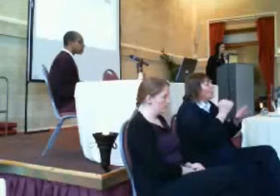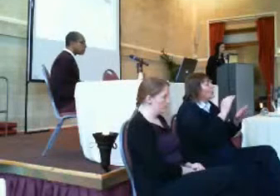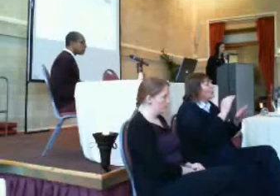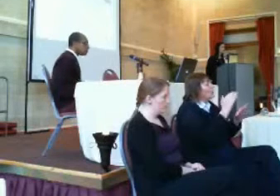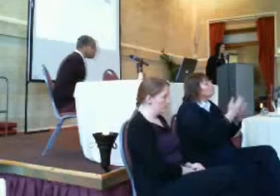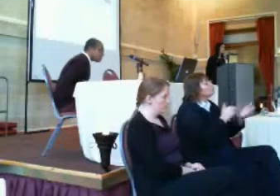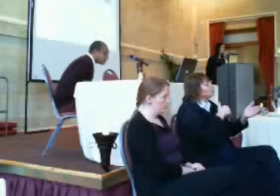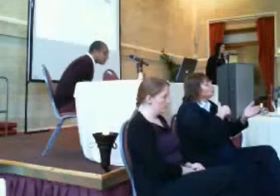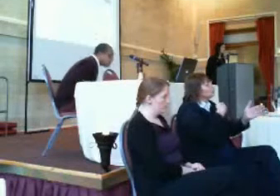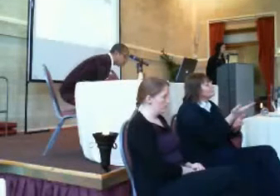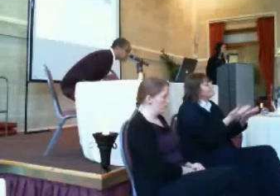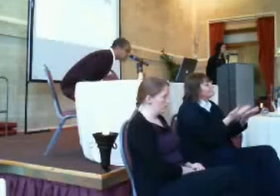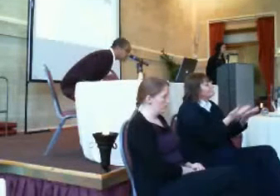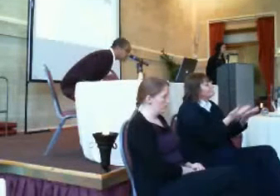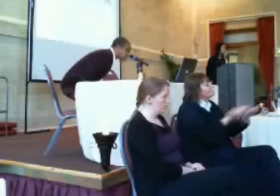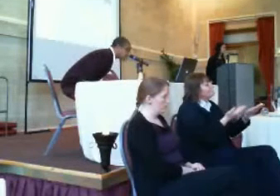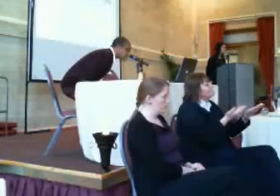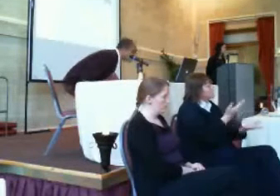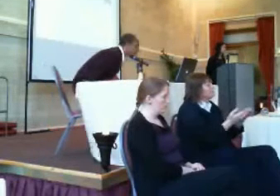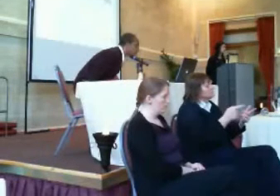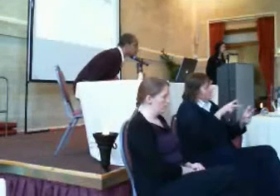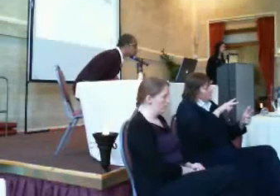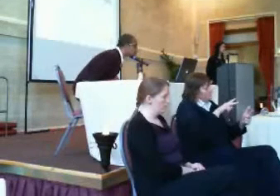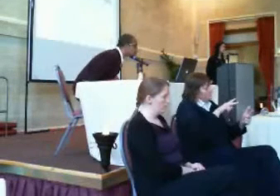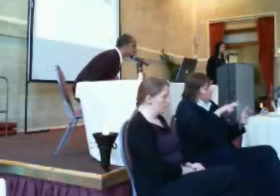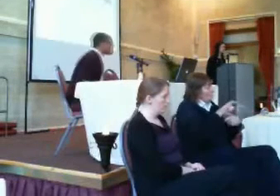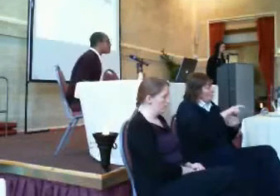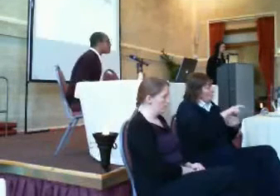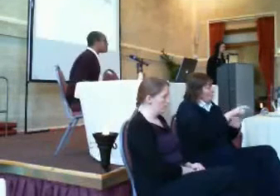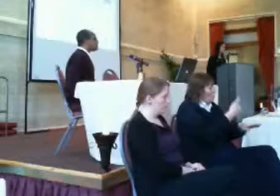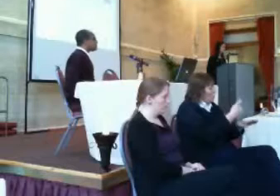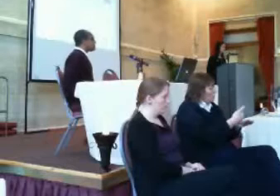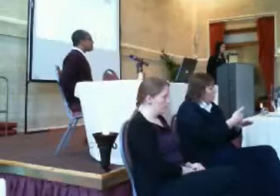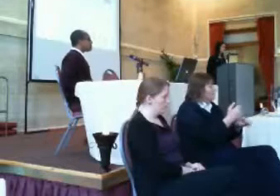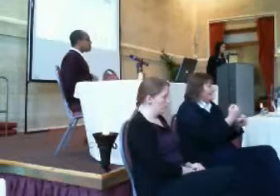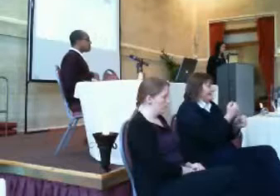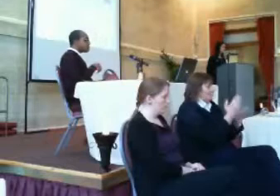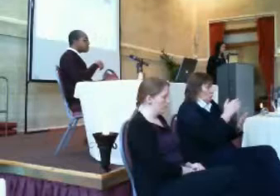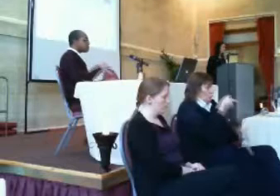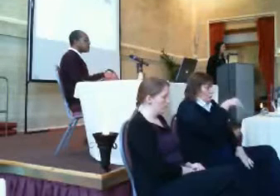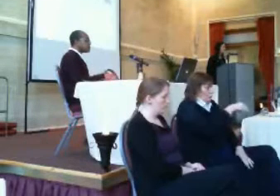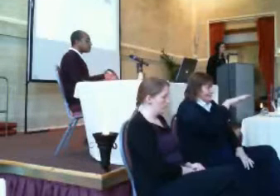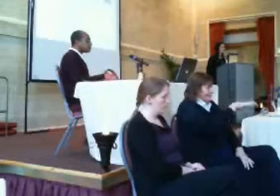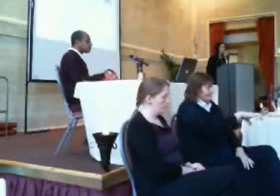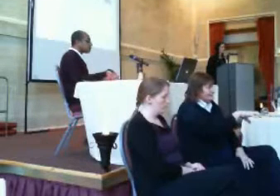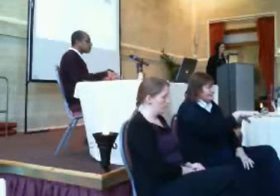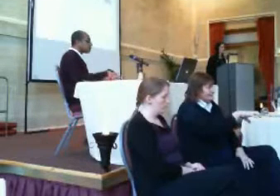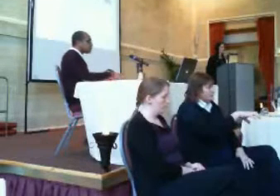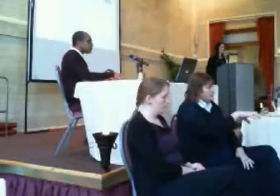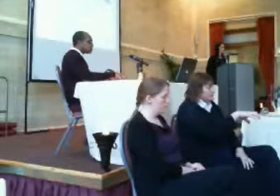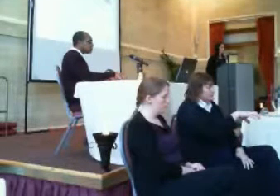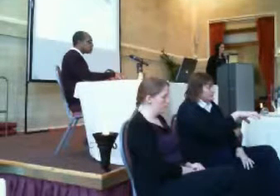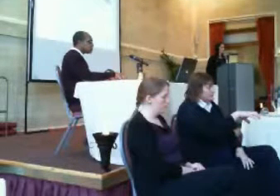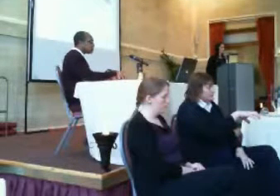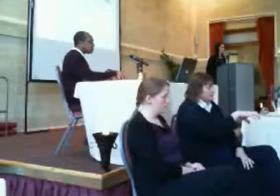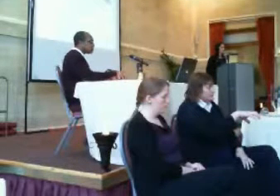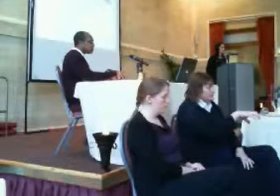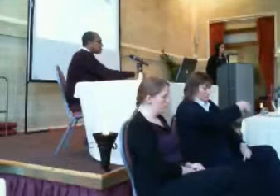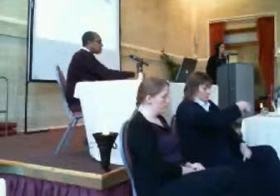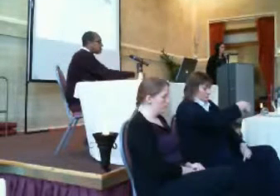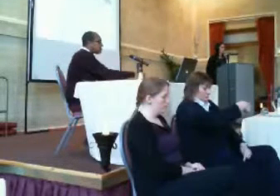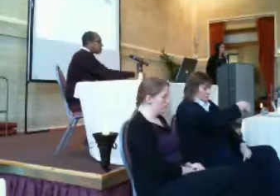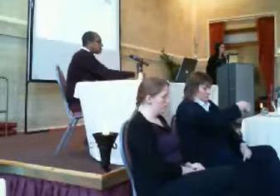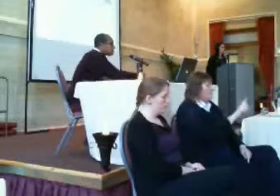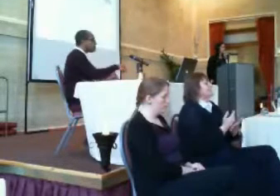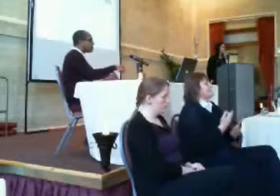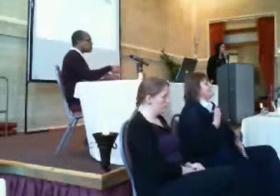we can keep those pieces of work alive and make sure that the city is one where people can live safely,